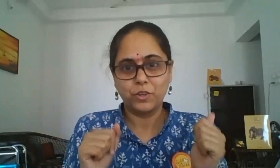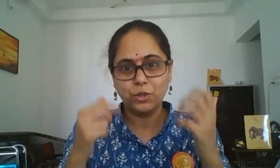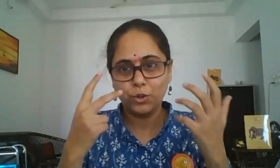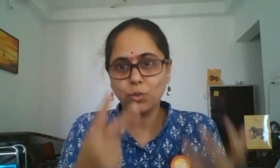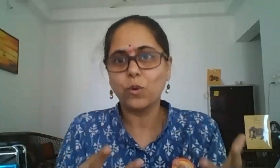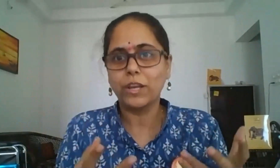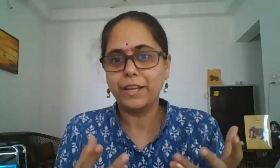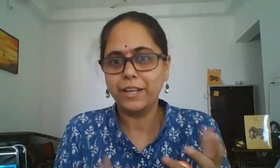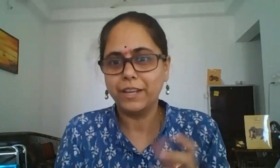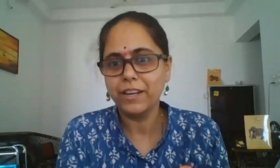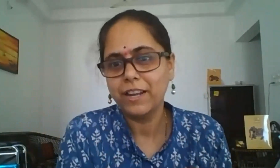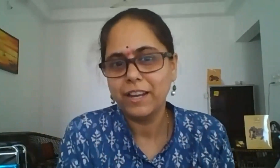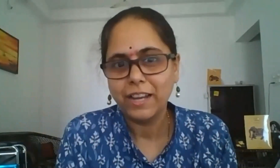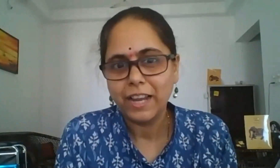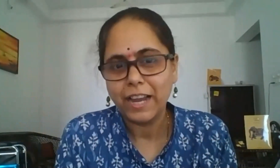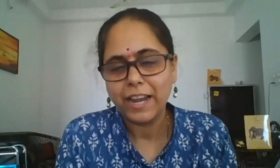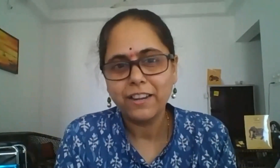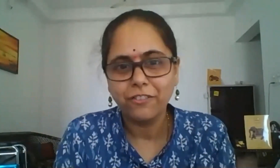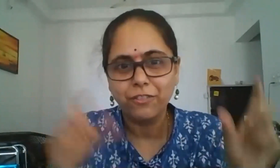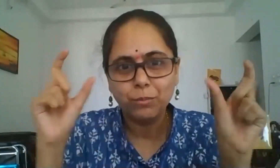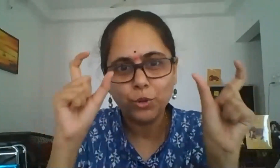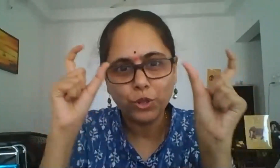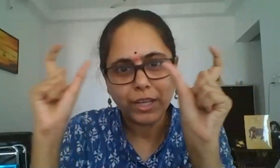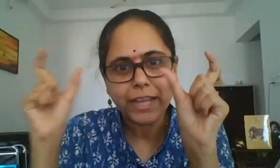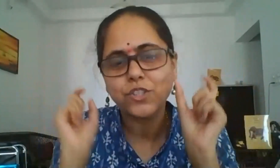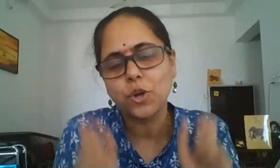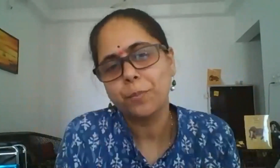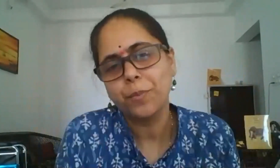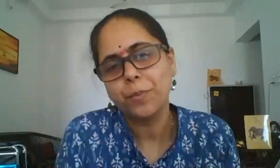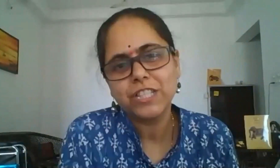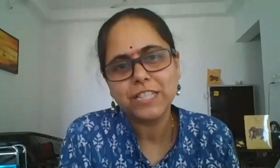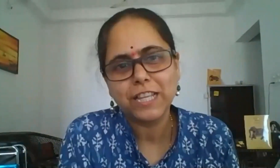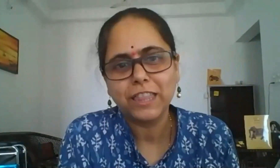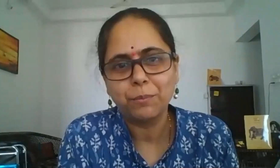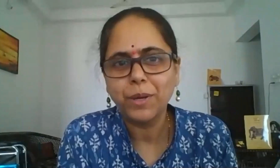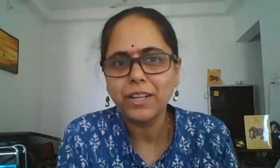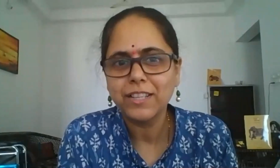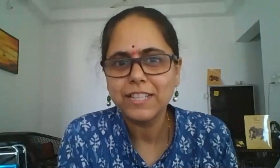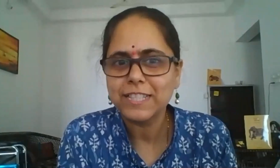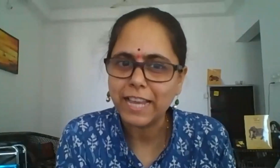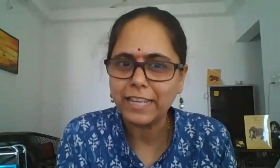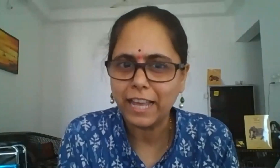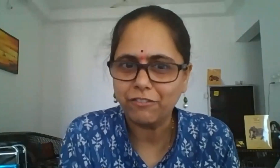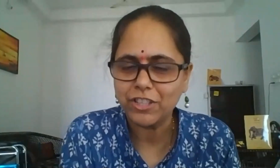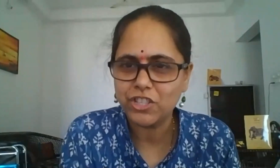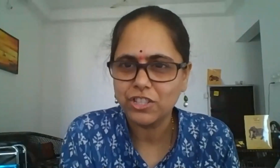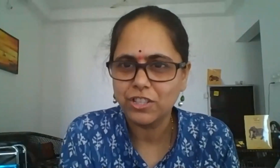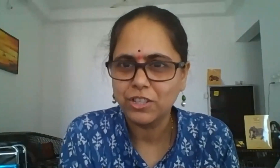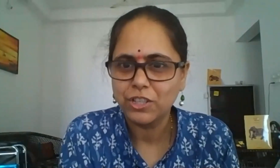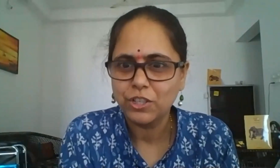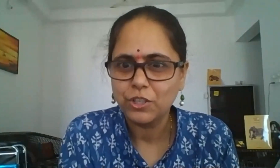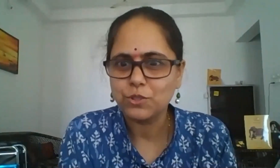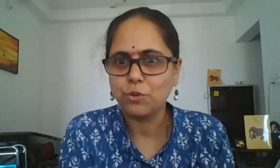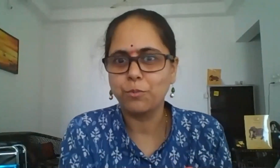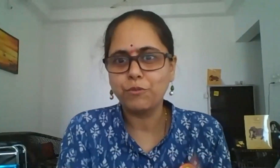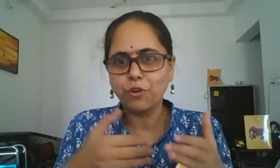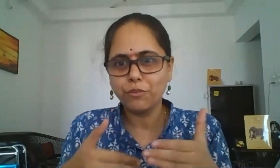to volunteer, and we'll move to the next topic, which is nothing but sign language. So before we